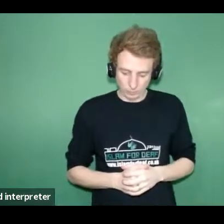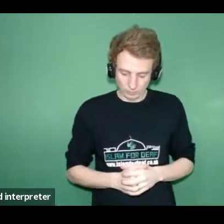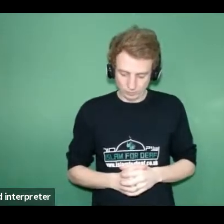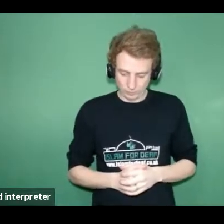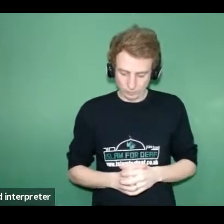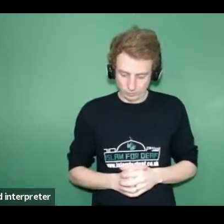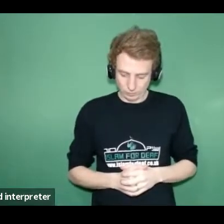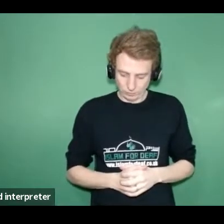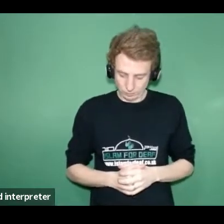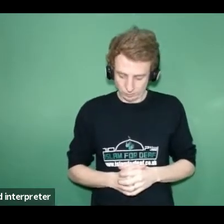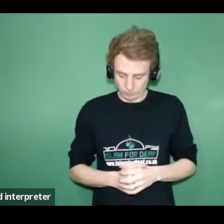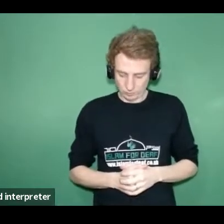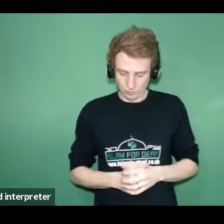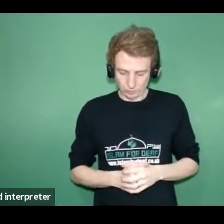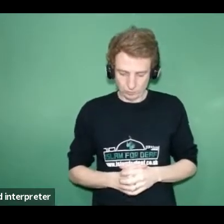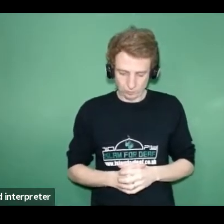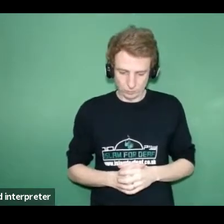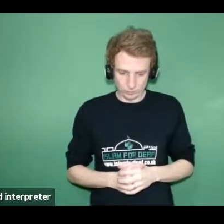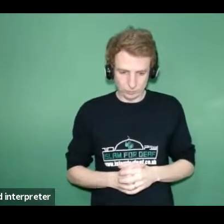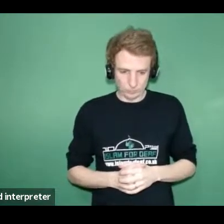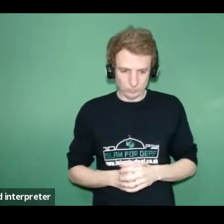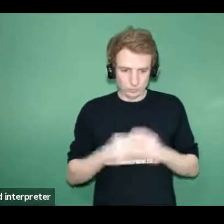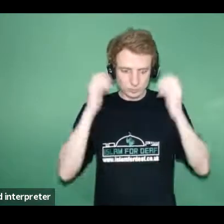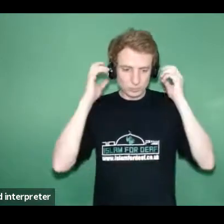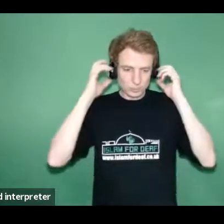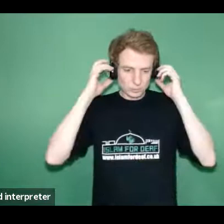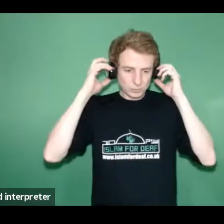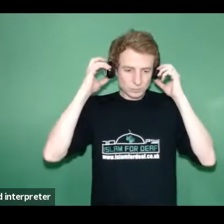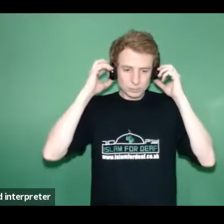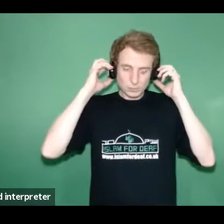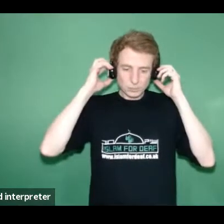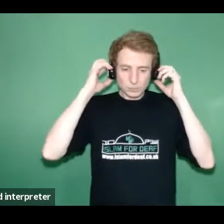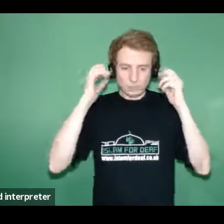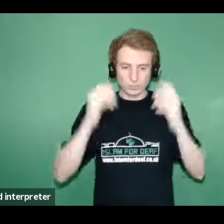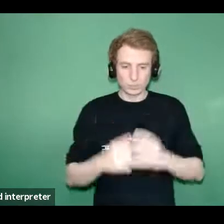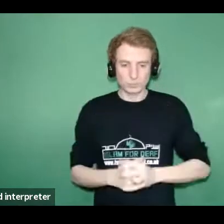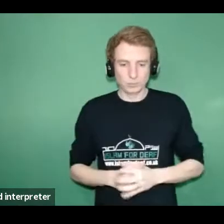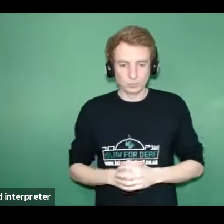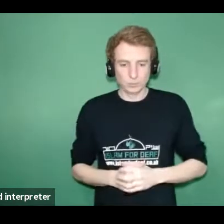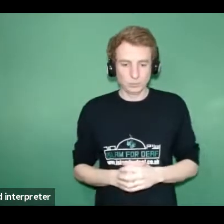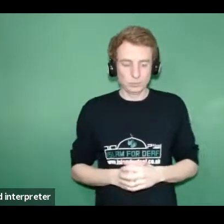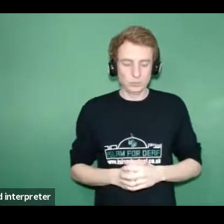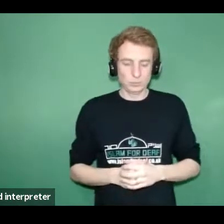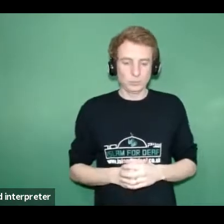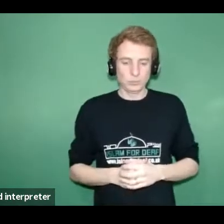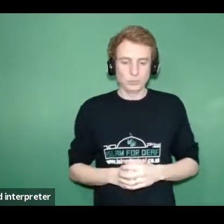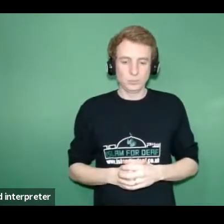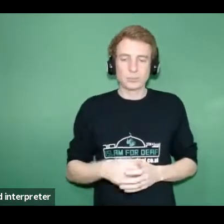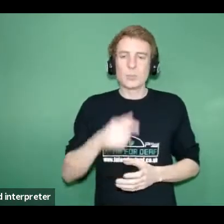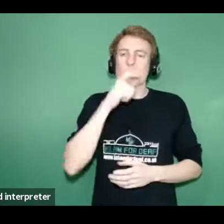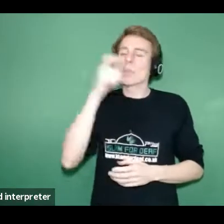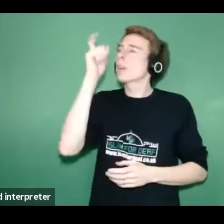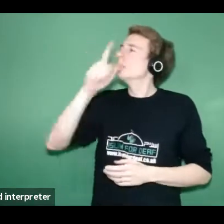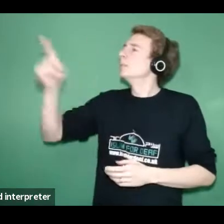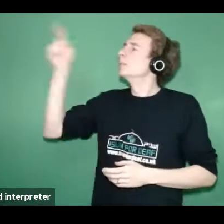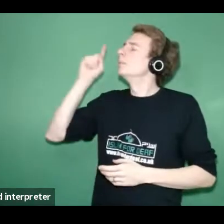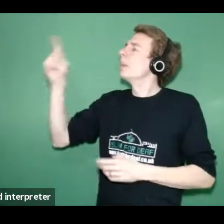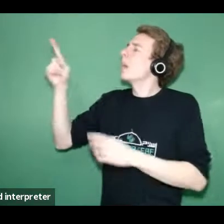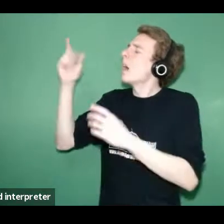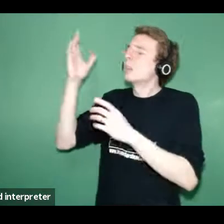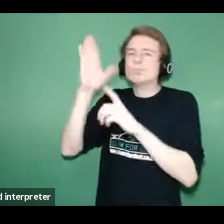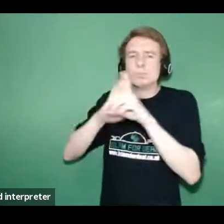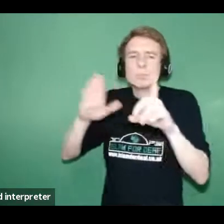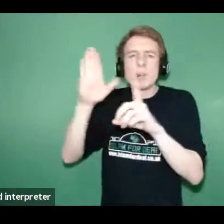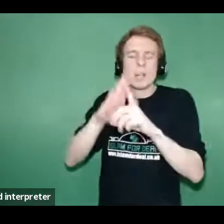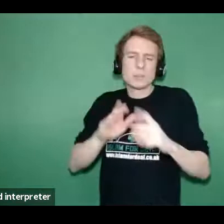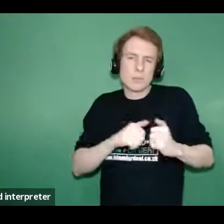Okay, Akil. Bismillah. Are we live? I can't see the. Okay. In the name of Allah, the Beneficent, the Most Merciful, we send peace